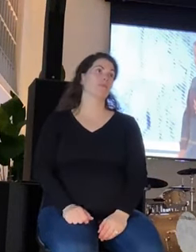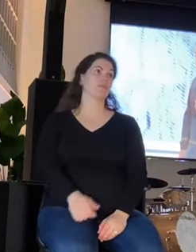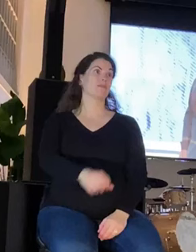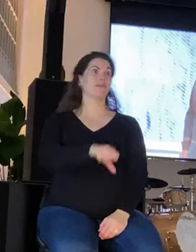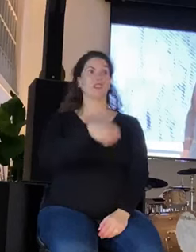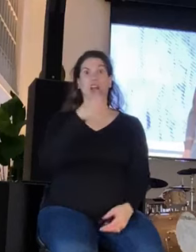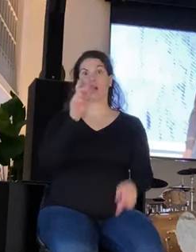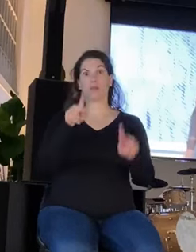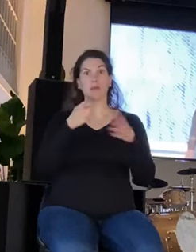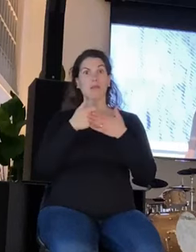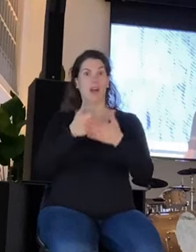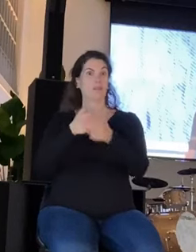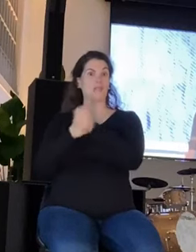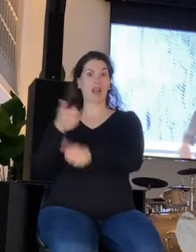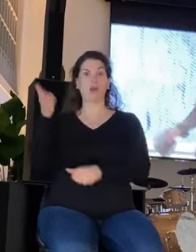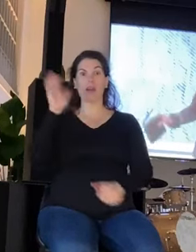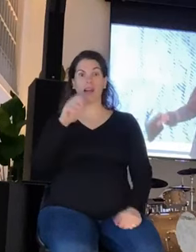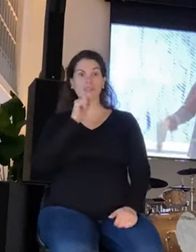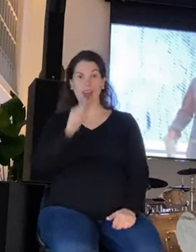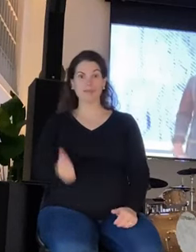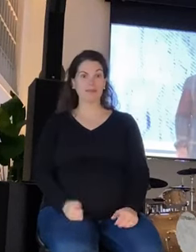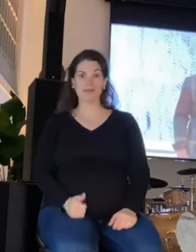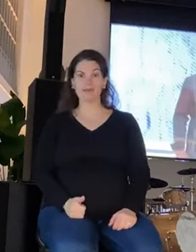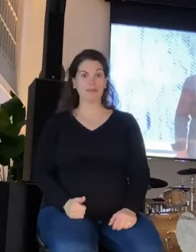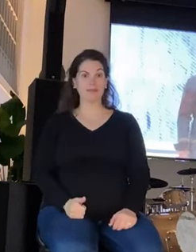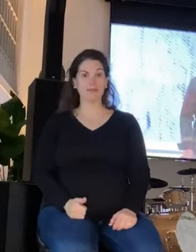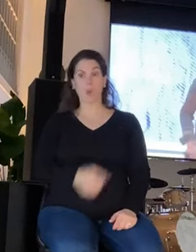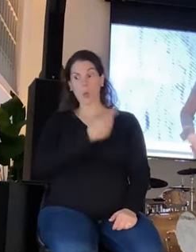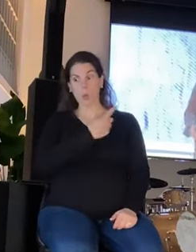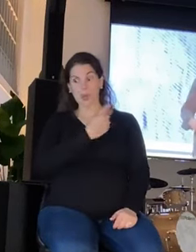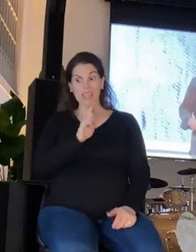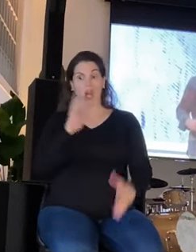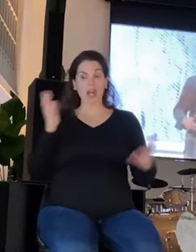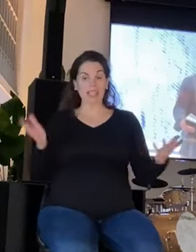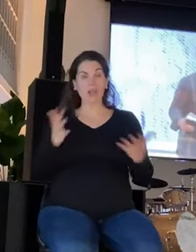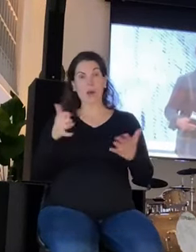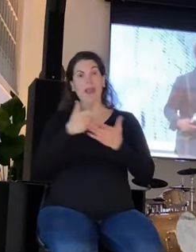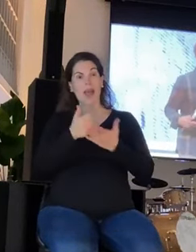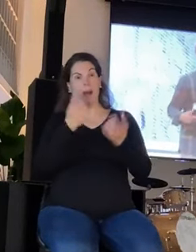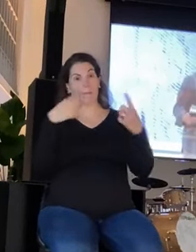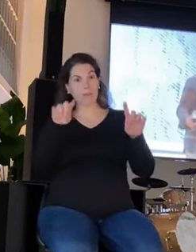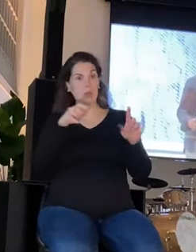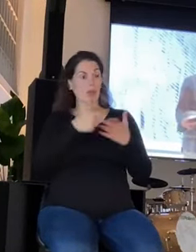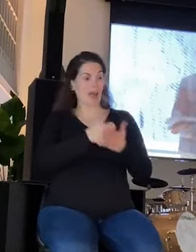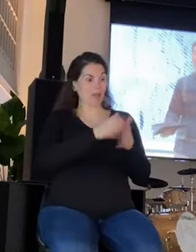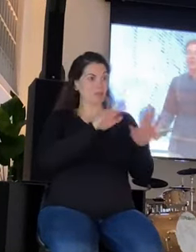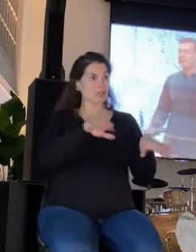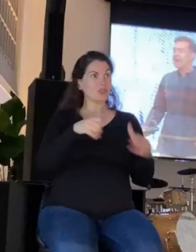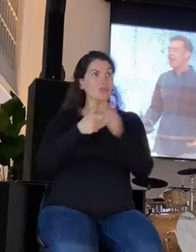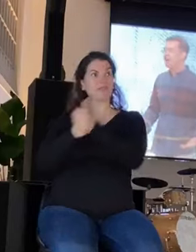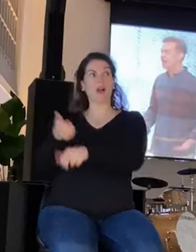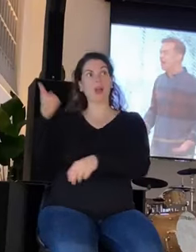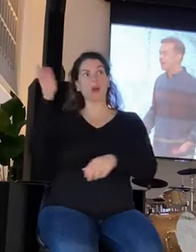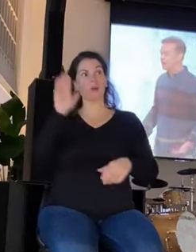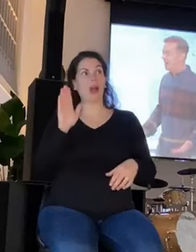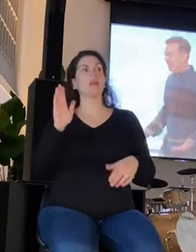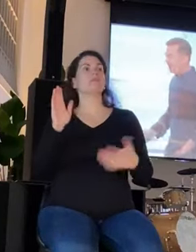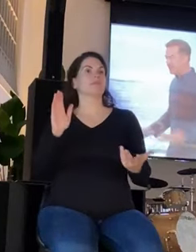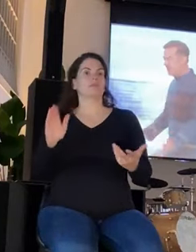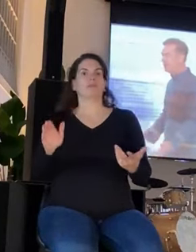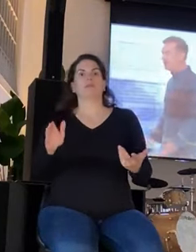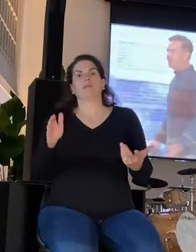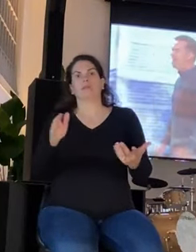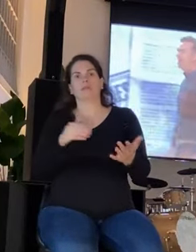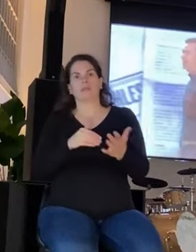Nobody else is doing this. We're here for you. We got you, right? We're working together. This is what you hear us say all the time.